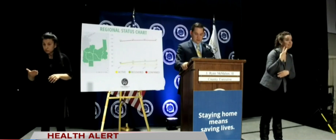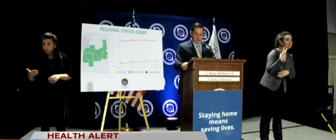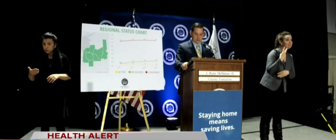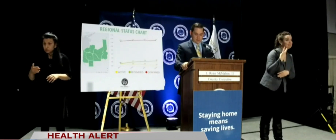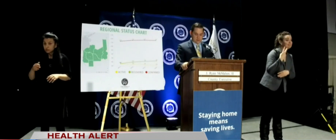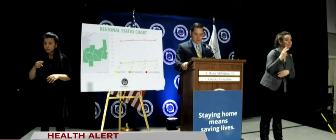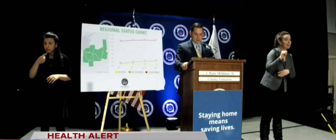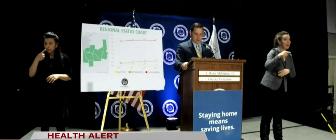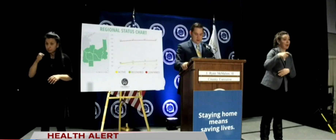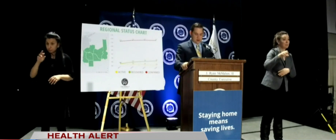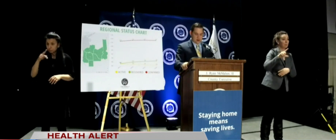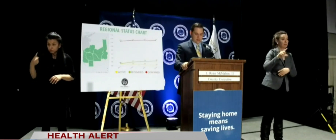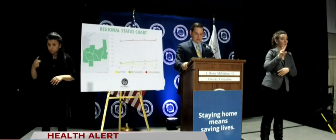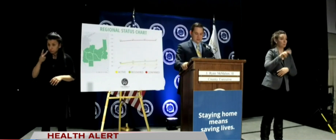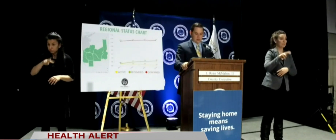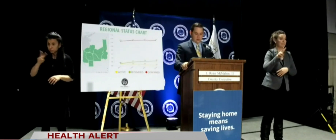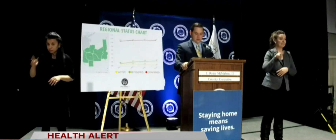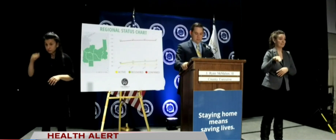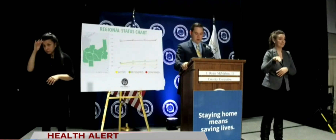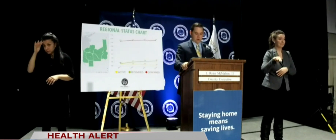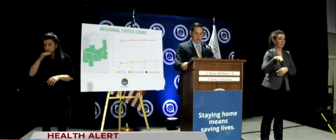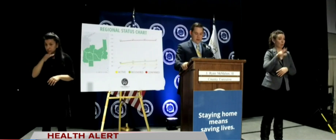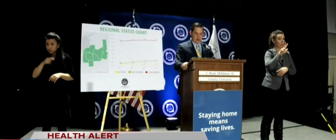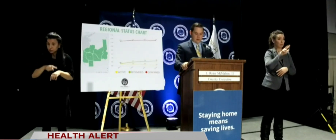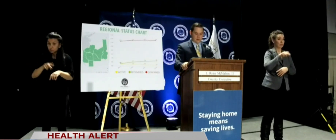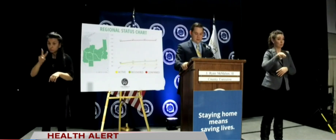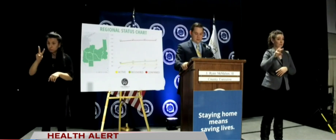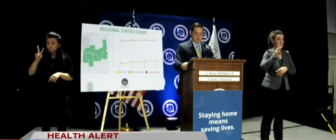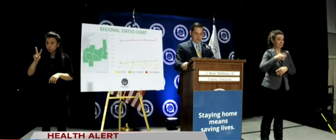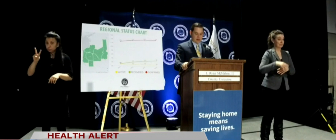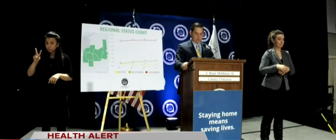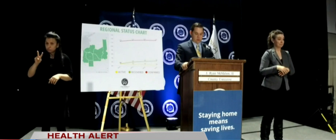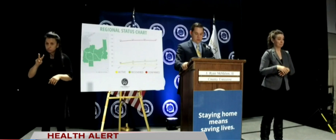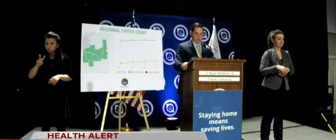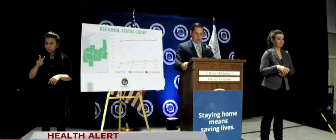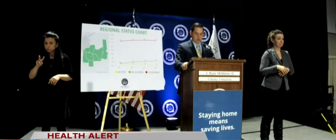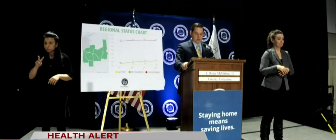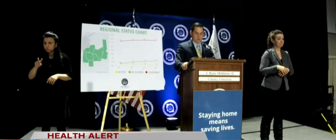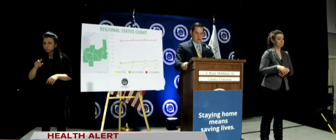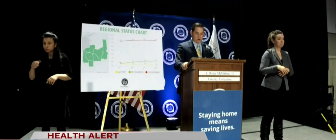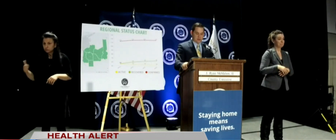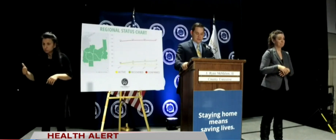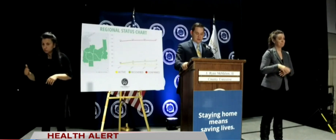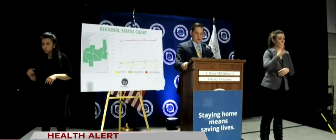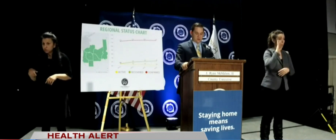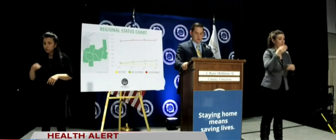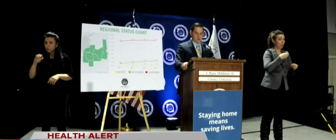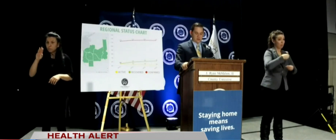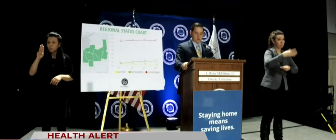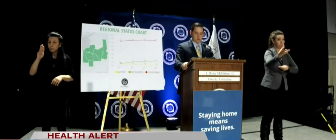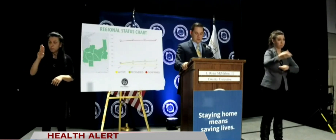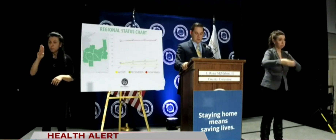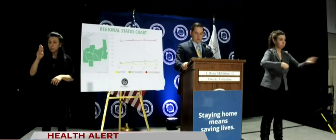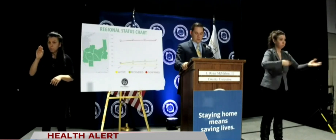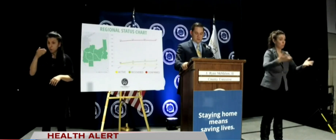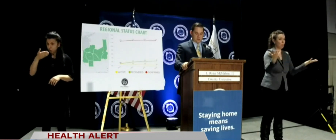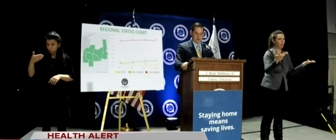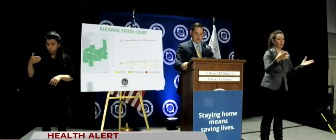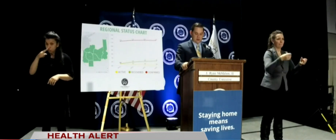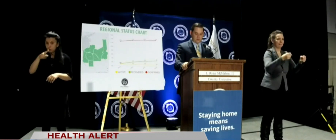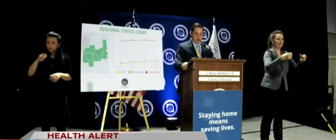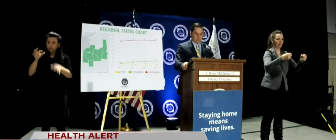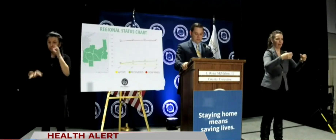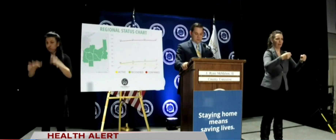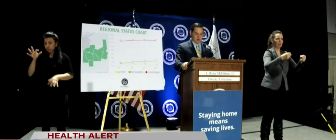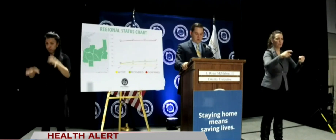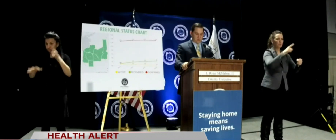to 6, Destiny USA parking lot near the Sky Bridge. The American Dairy Association, the Northeast and